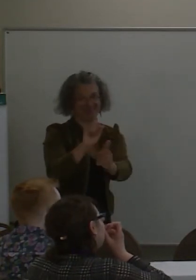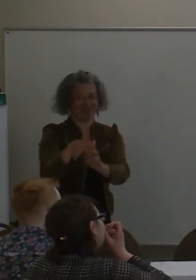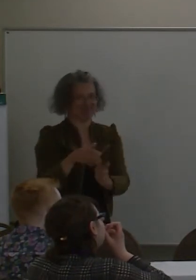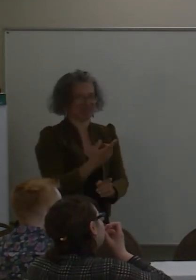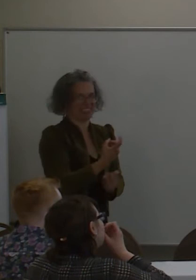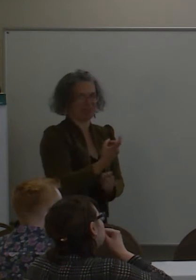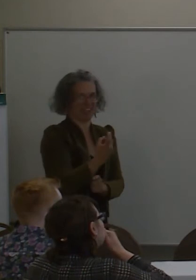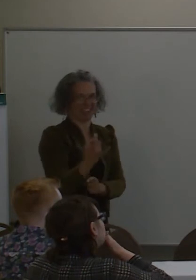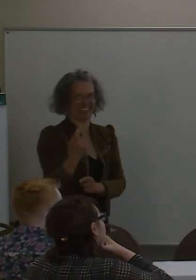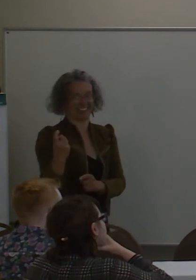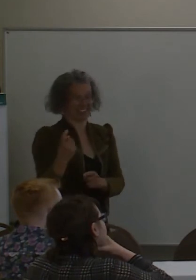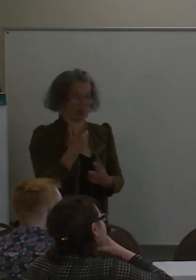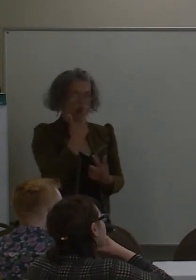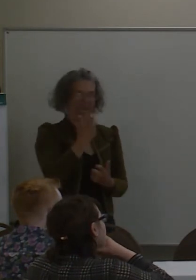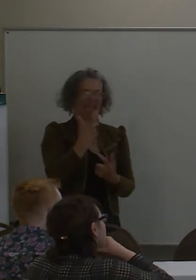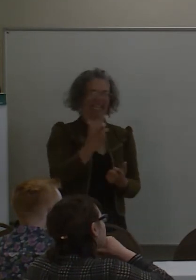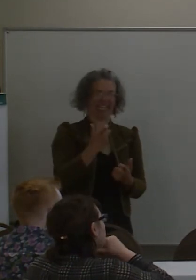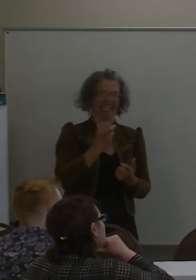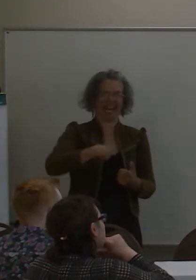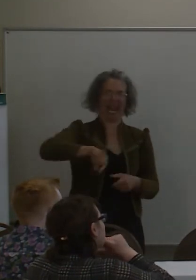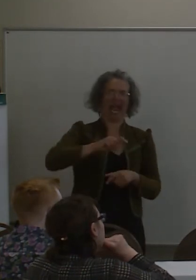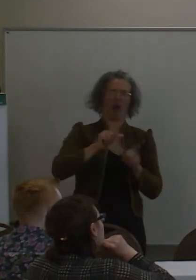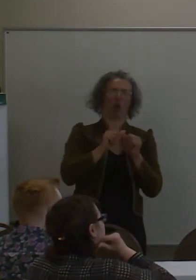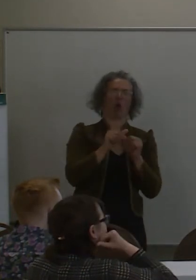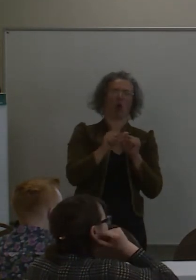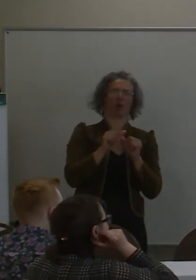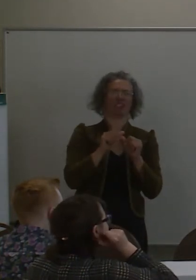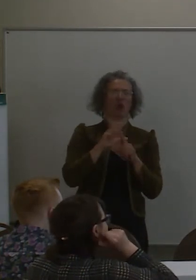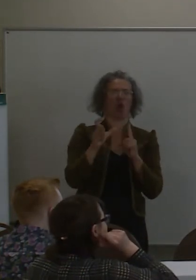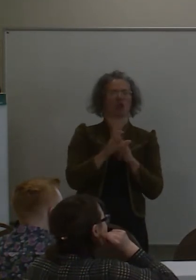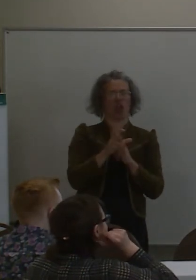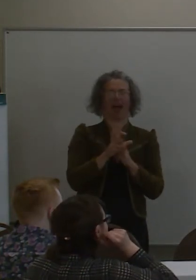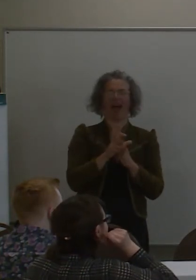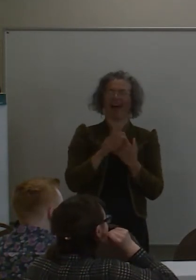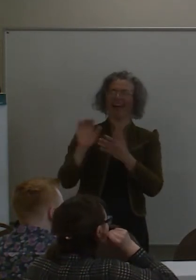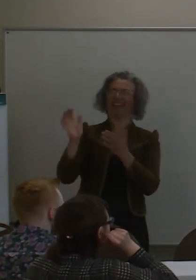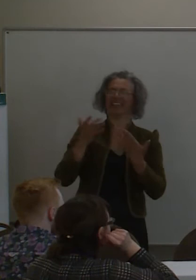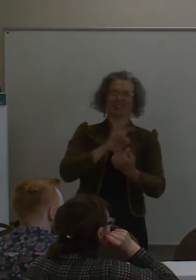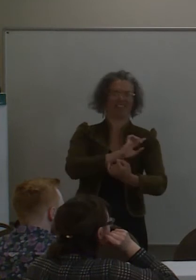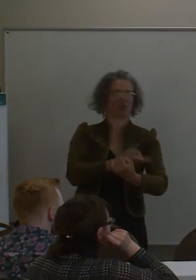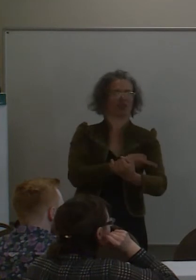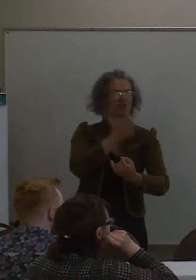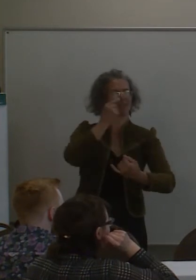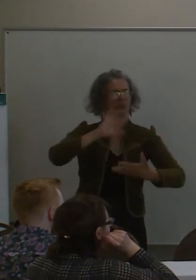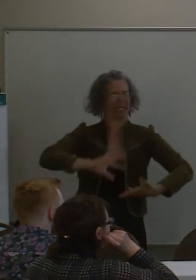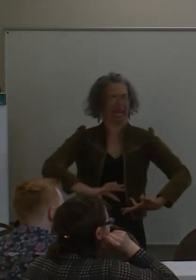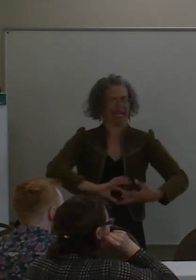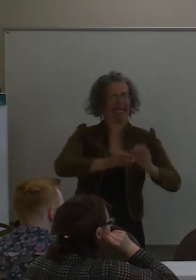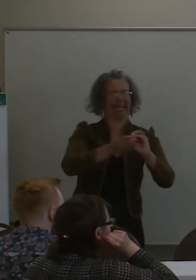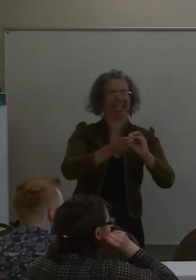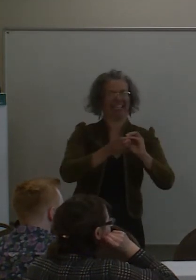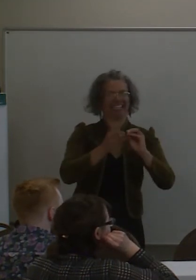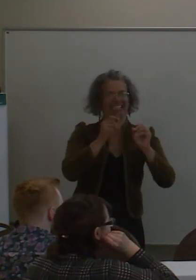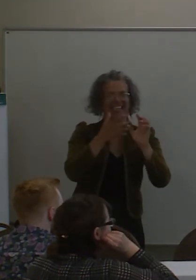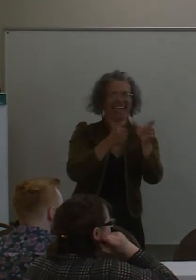a really great corporate culture that allows us to innovate. So we're on to virtual reality stuff. You can talk to me about